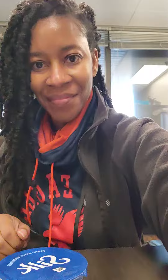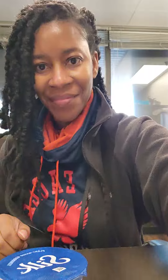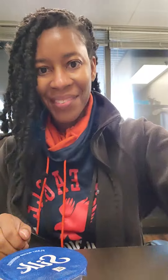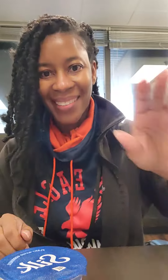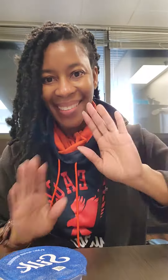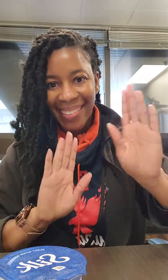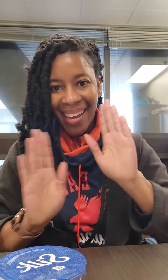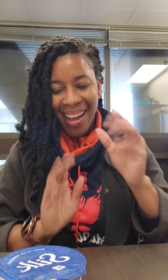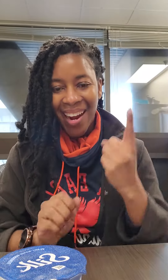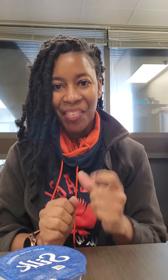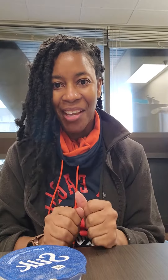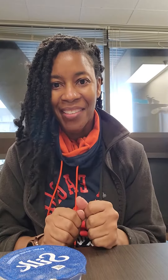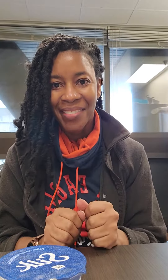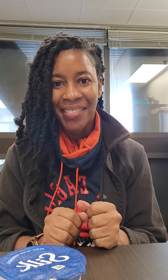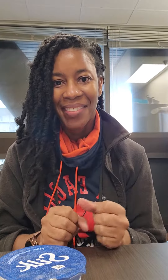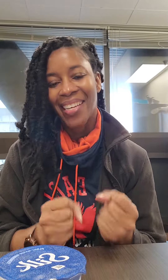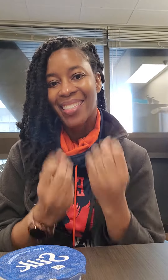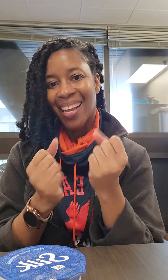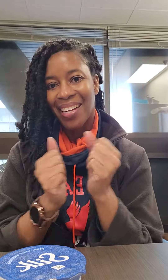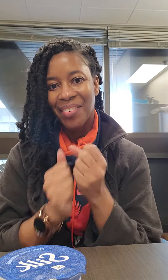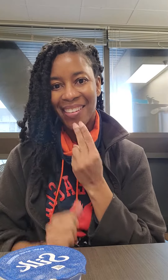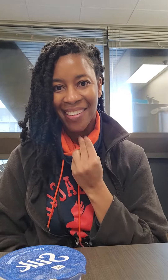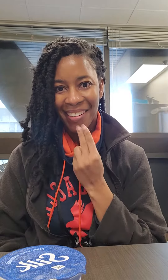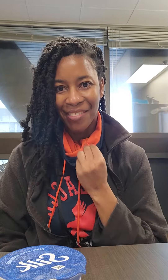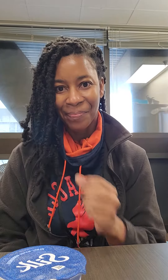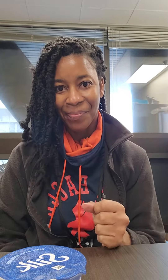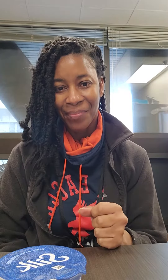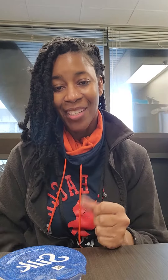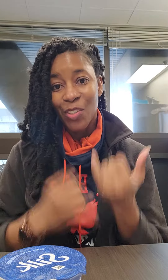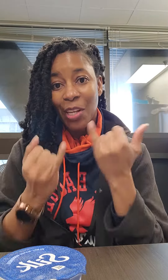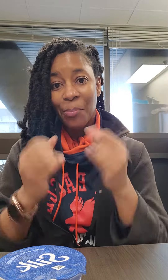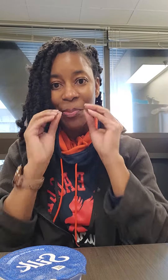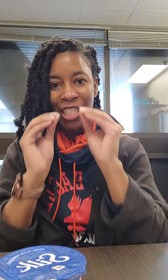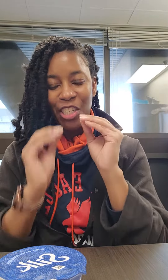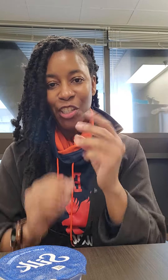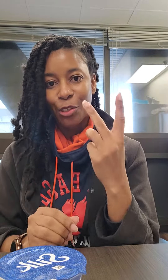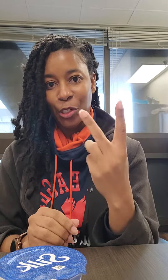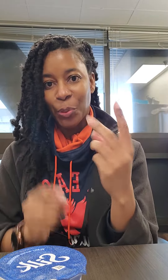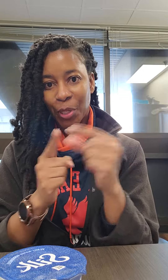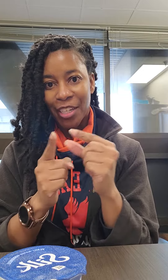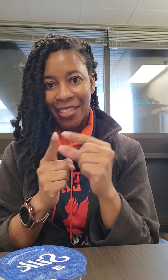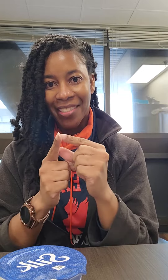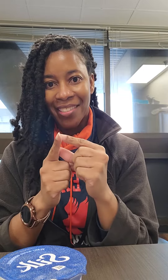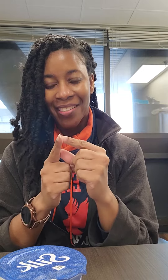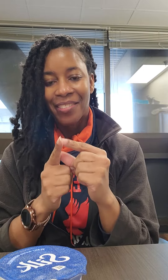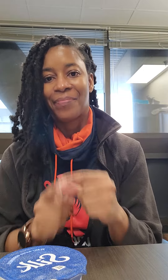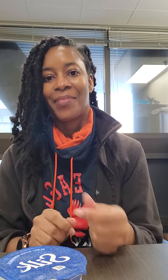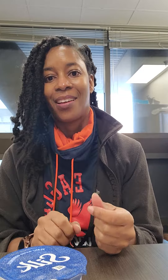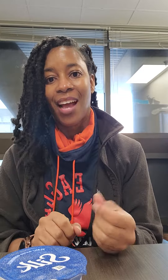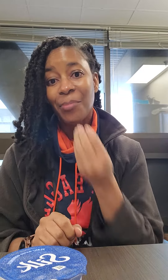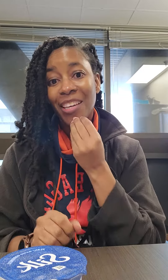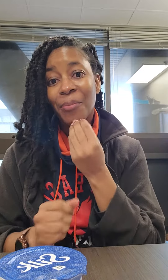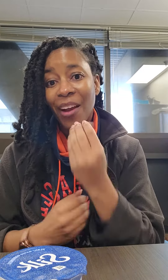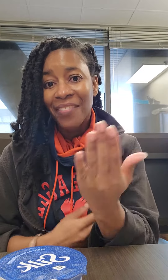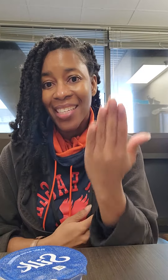Hi everyone, it's signing with Nicole. Today I'm going to be teaching you two words. I'm eating breakfast,